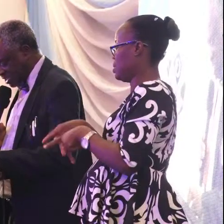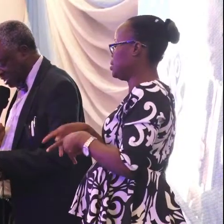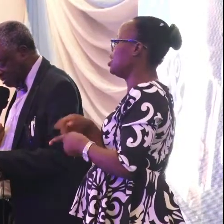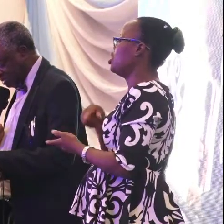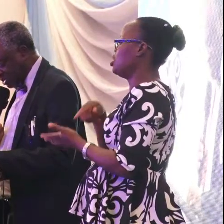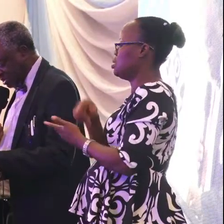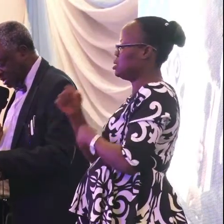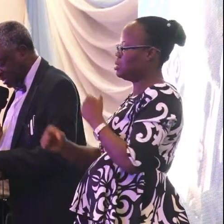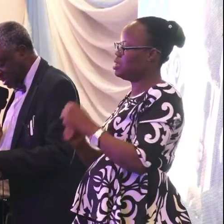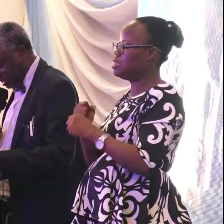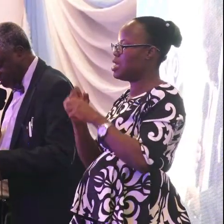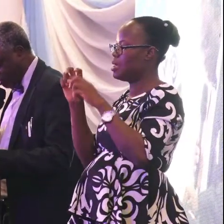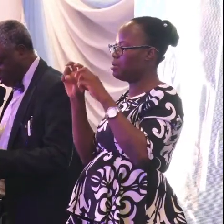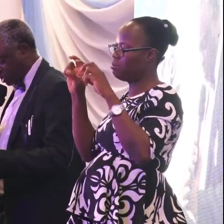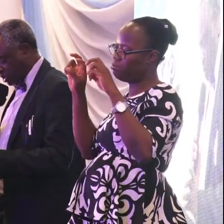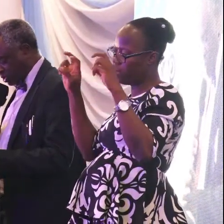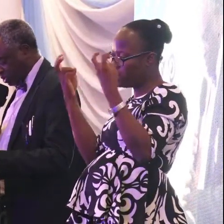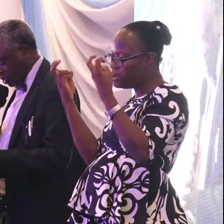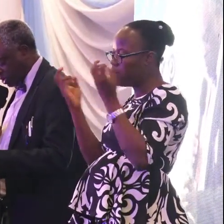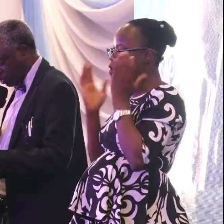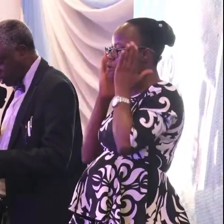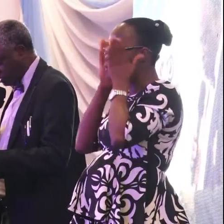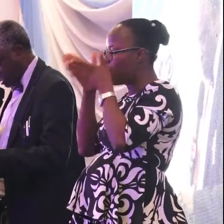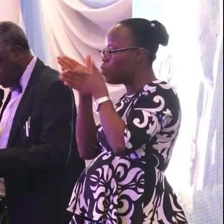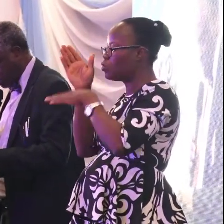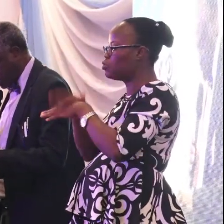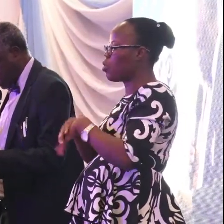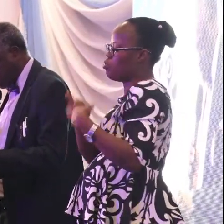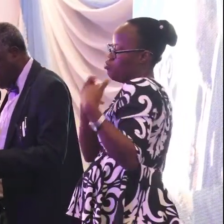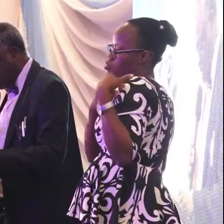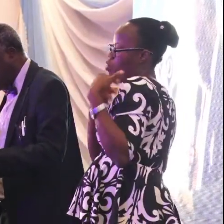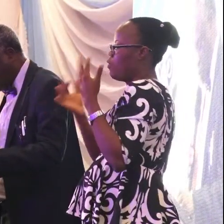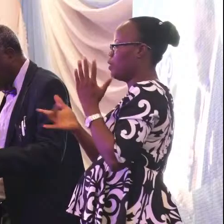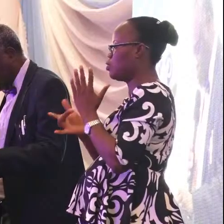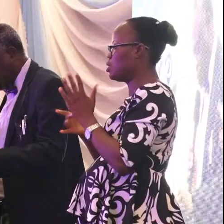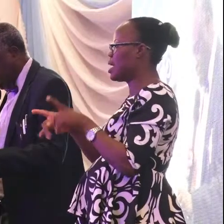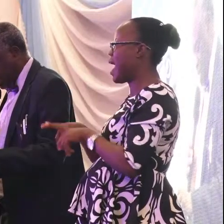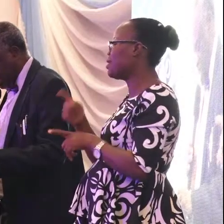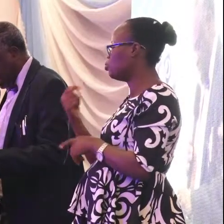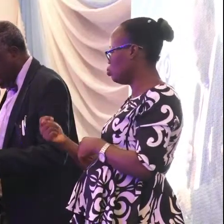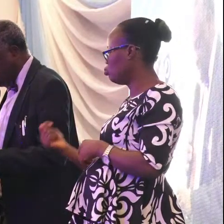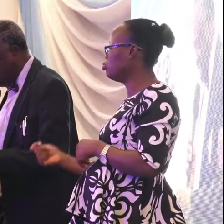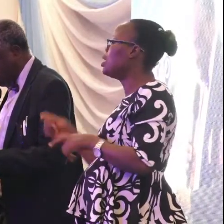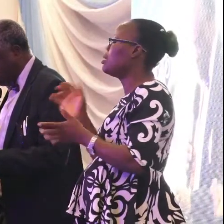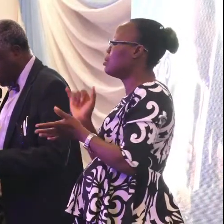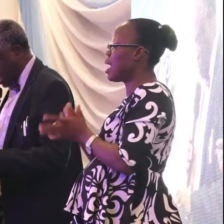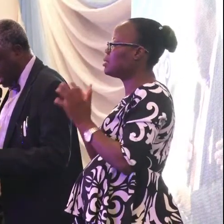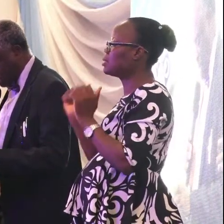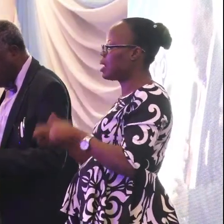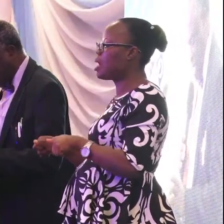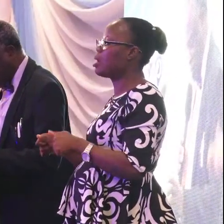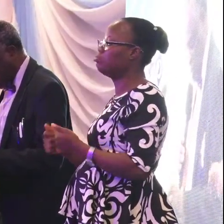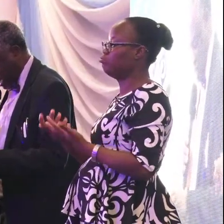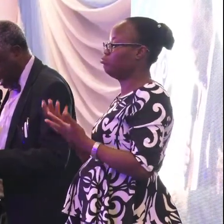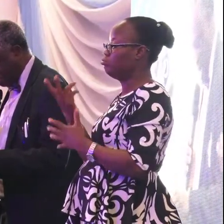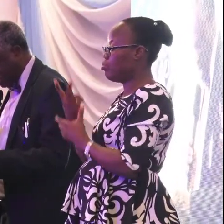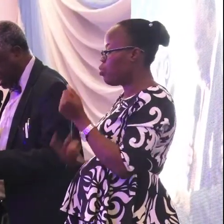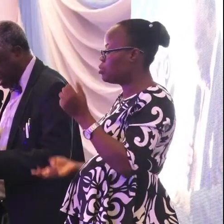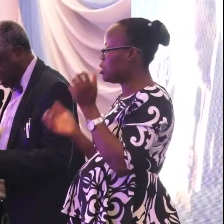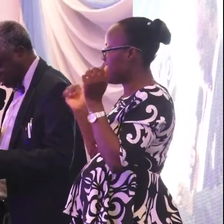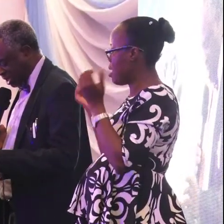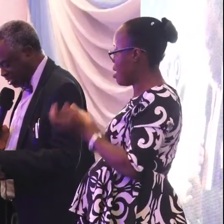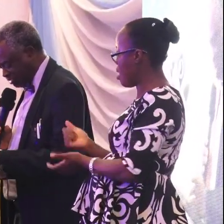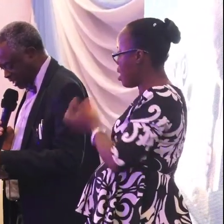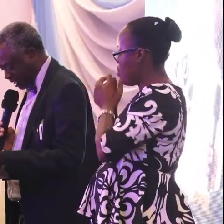year's theme focuses on the role of technology as a tool that can both enable and